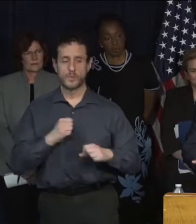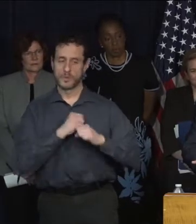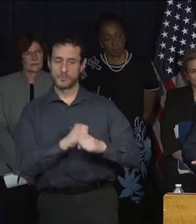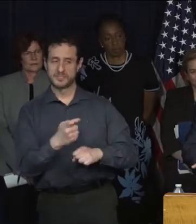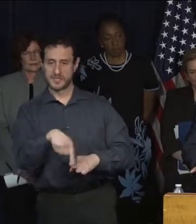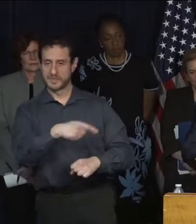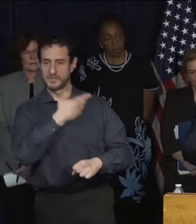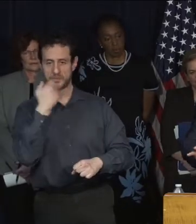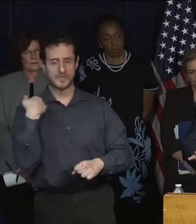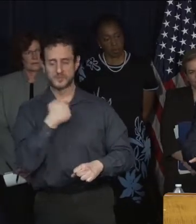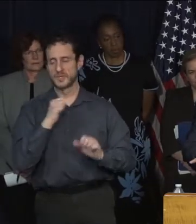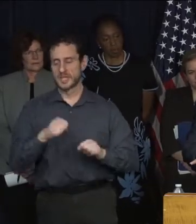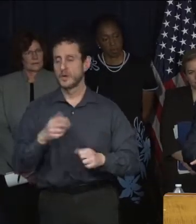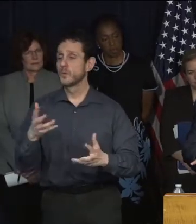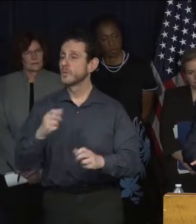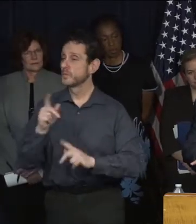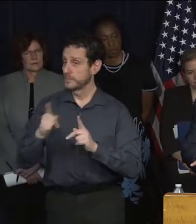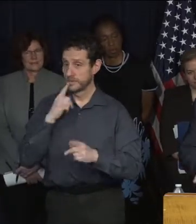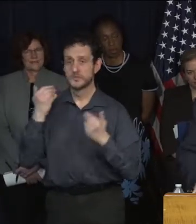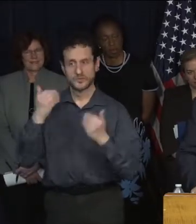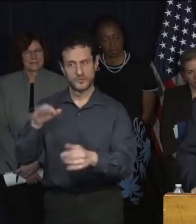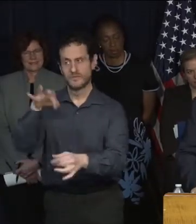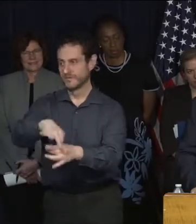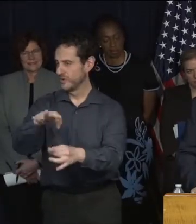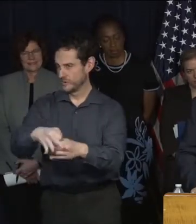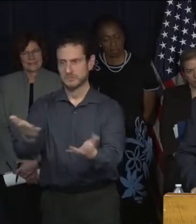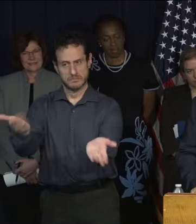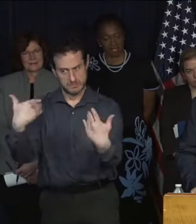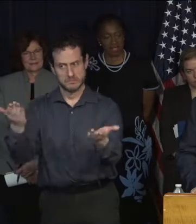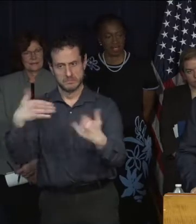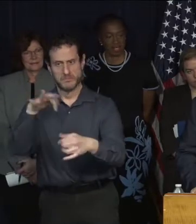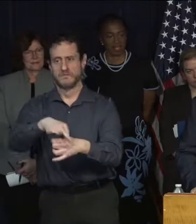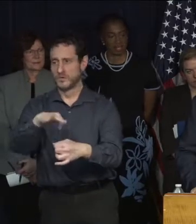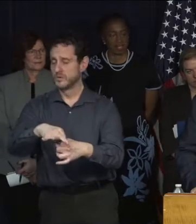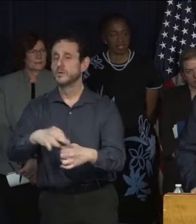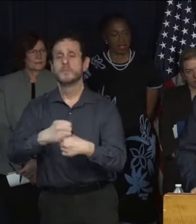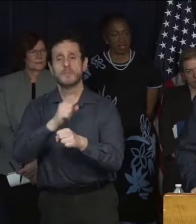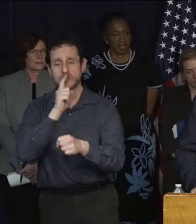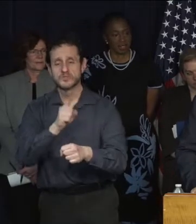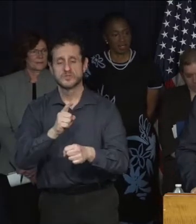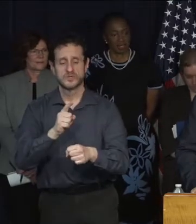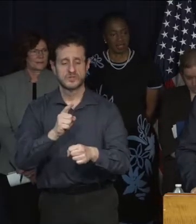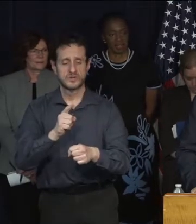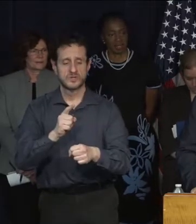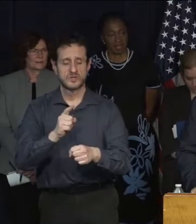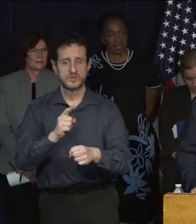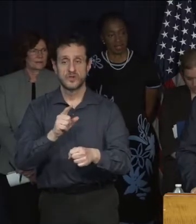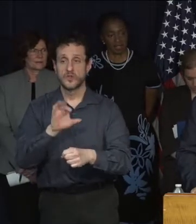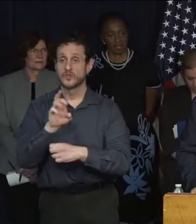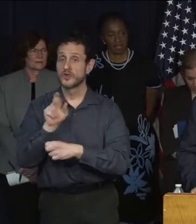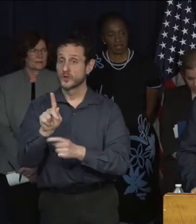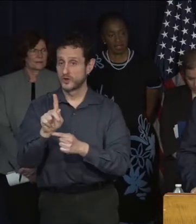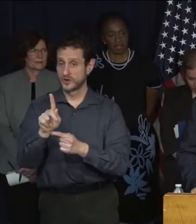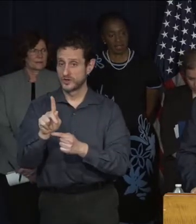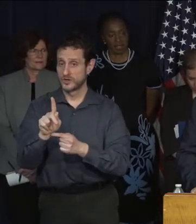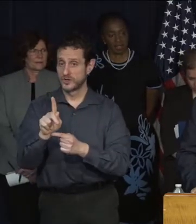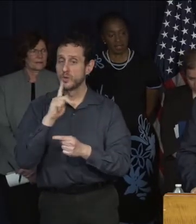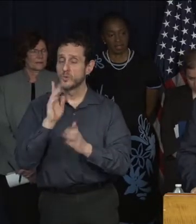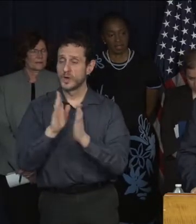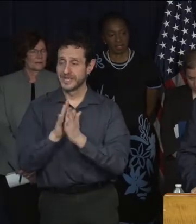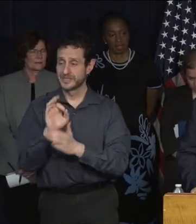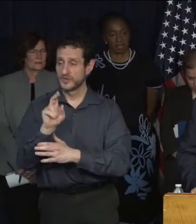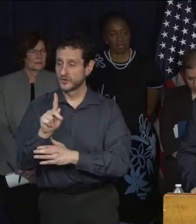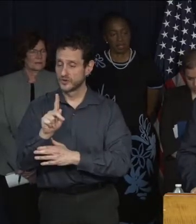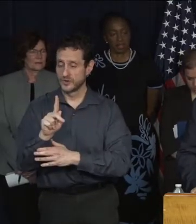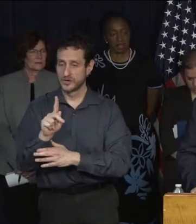them as best we can. We also want everybody to vote. And so we're making sure that the clerk, we're asking the clerk